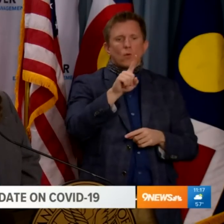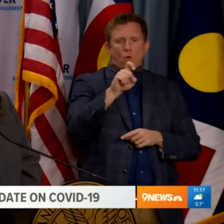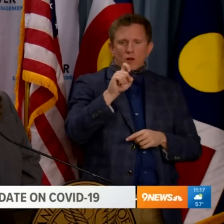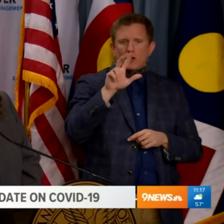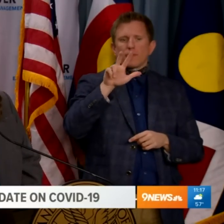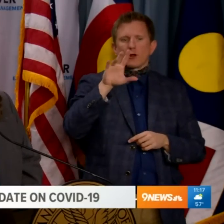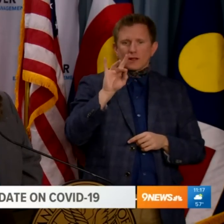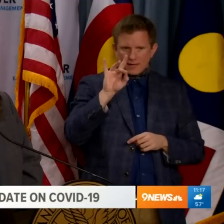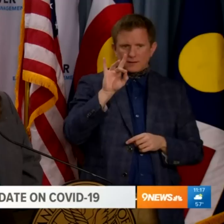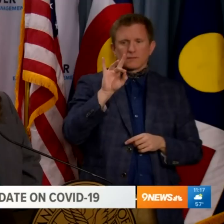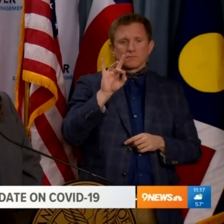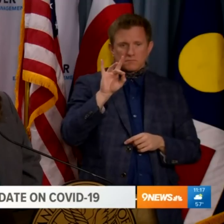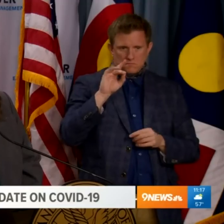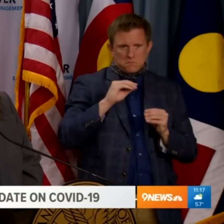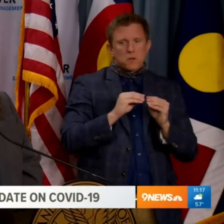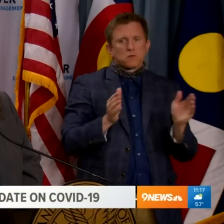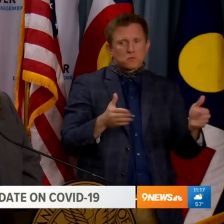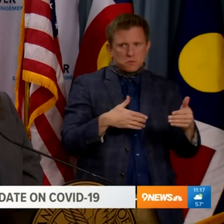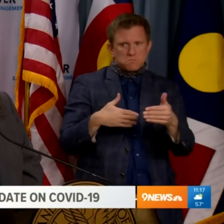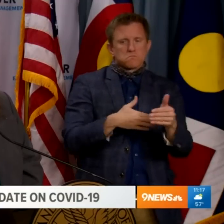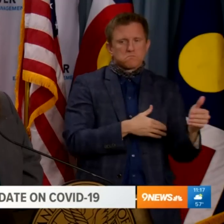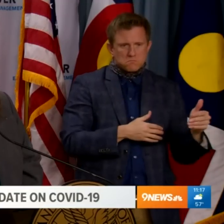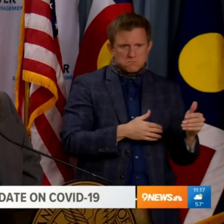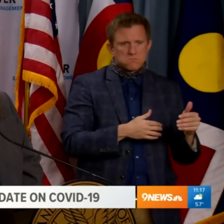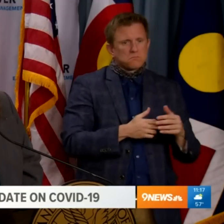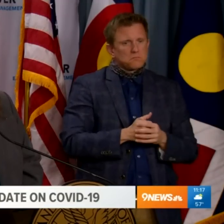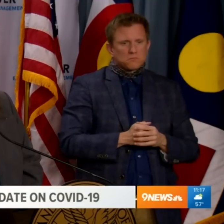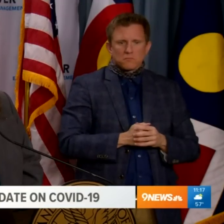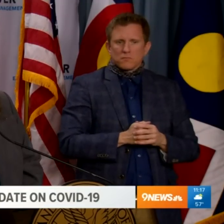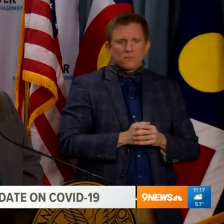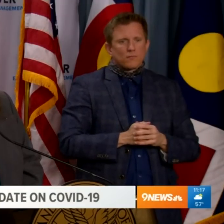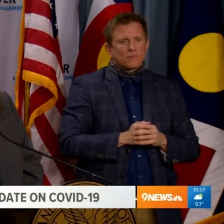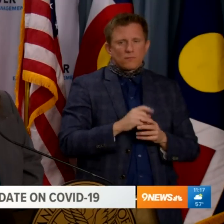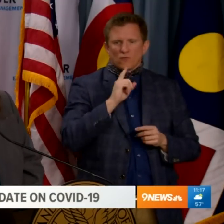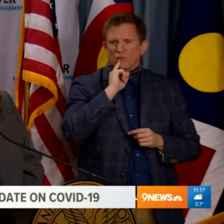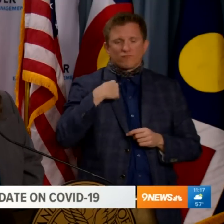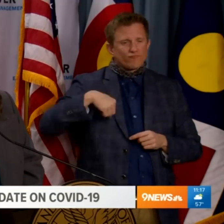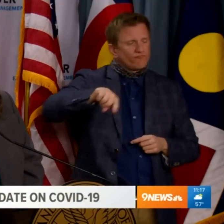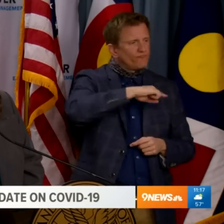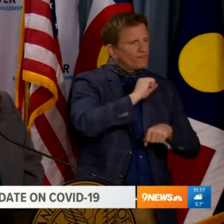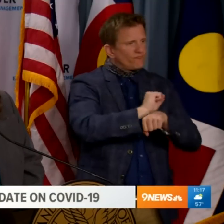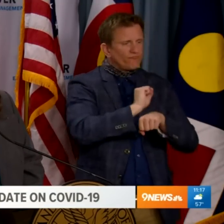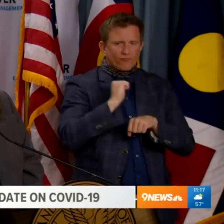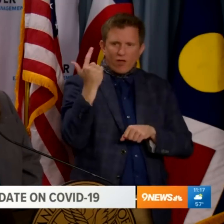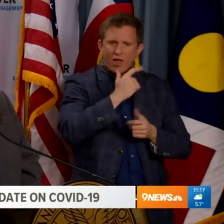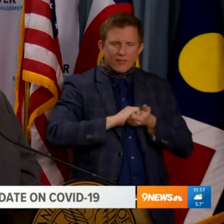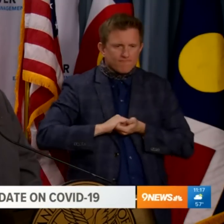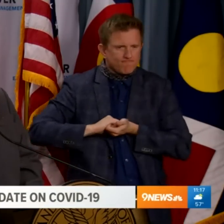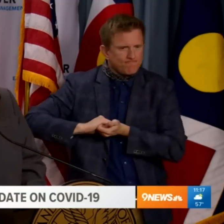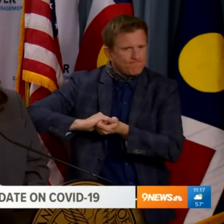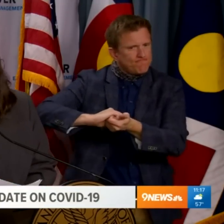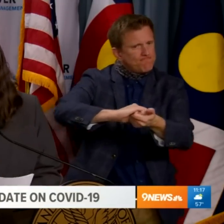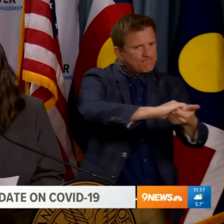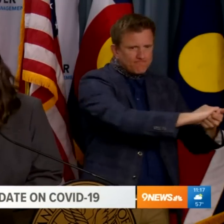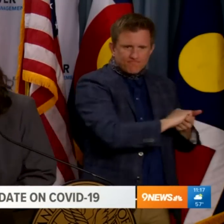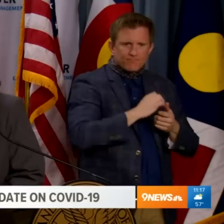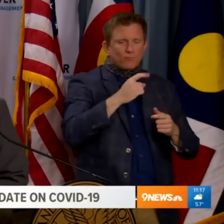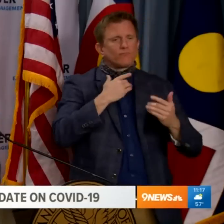activated respite and protective action rooms. We're very excited that to those 550 rooms that we've already secured, we'll be adding